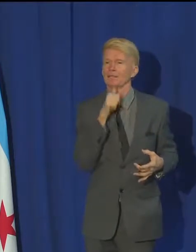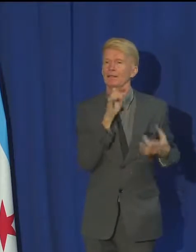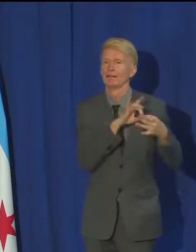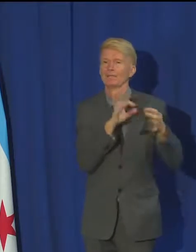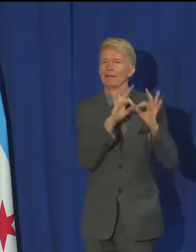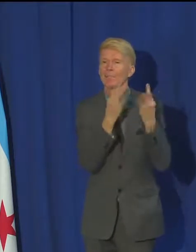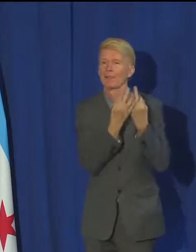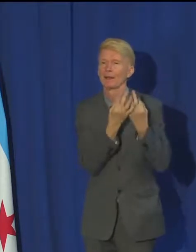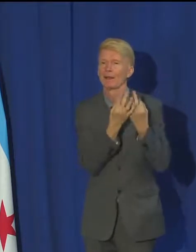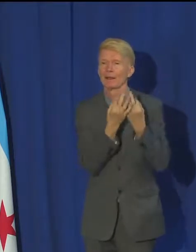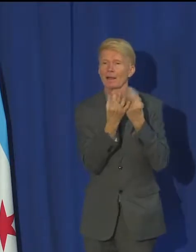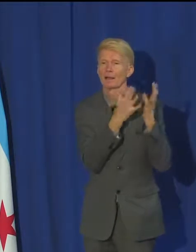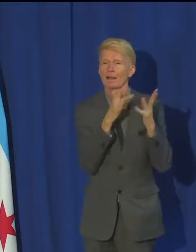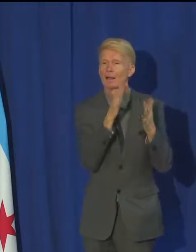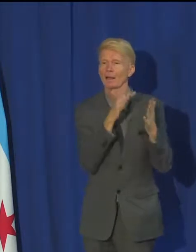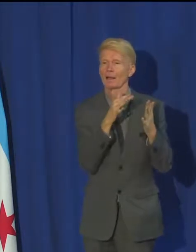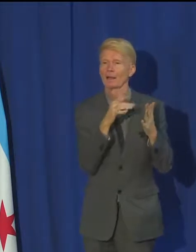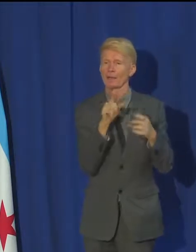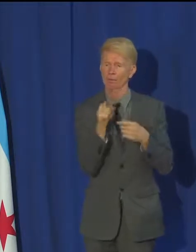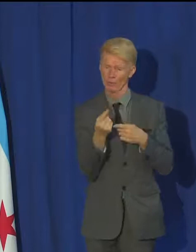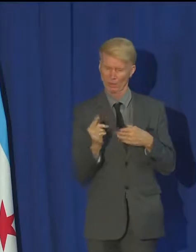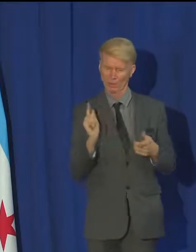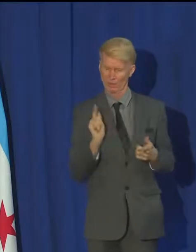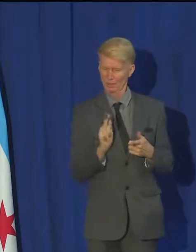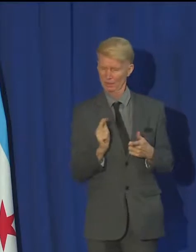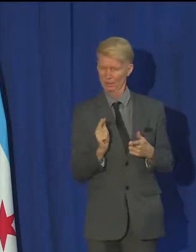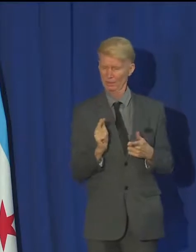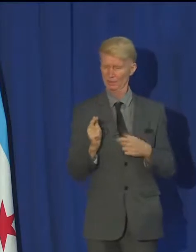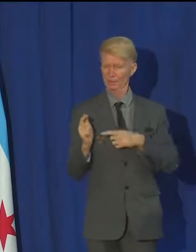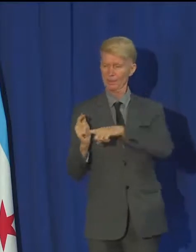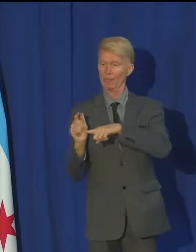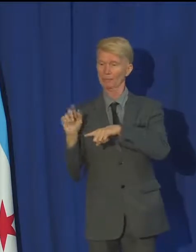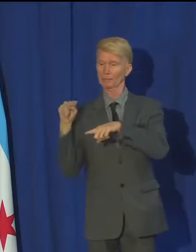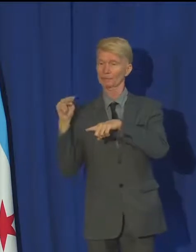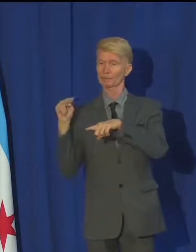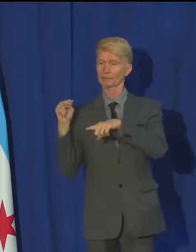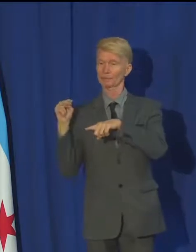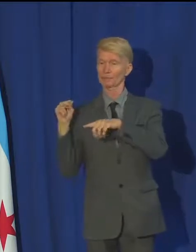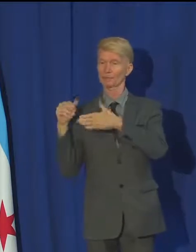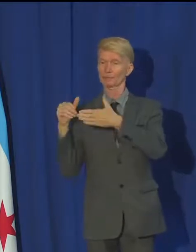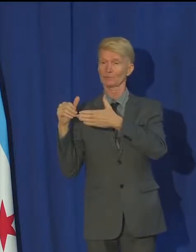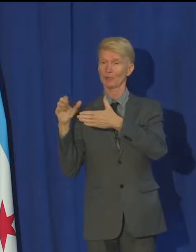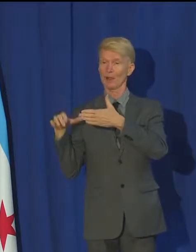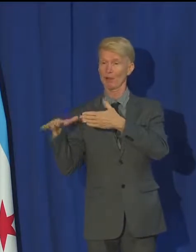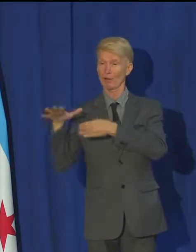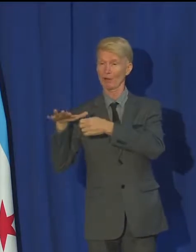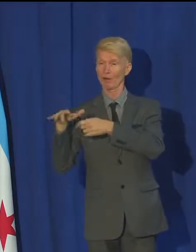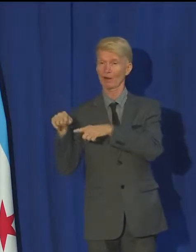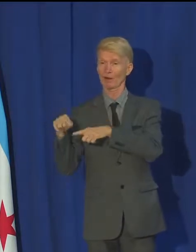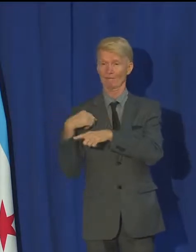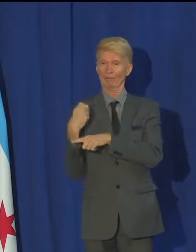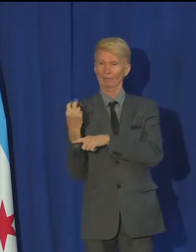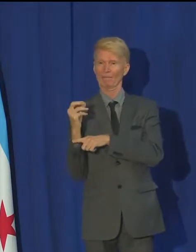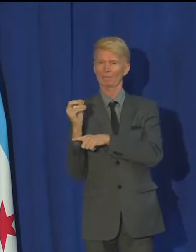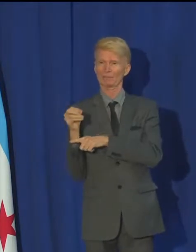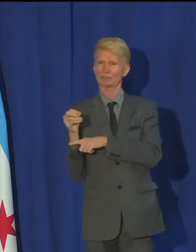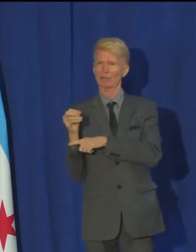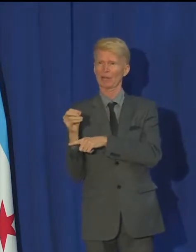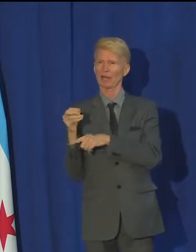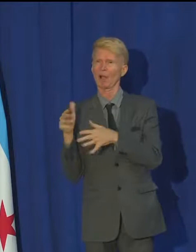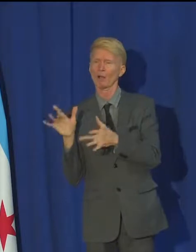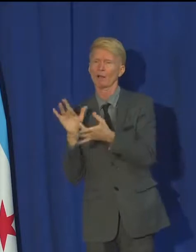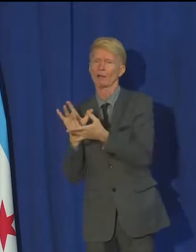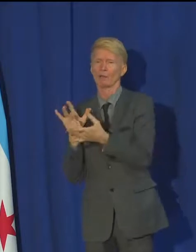only 12%, as I recall, in that near north area, cases had known contact with a family member with